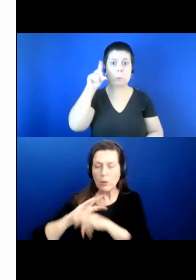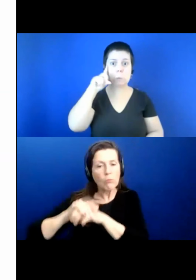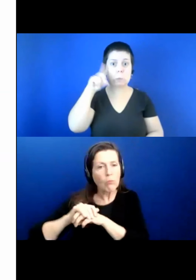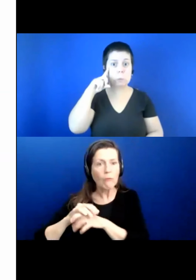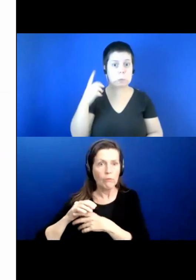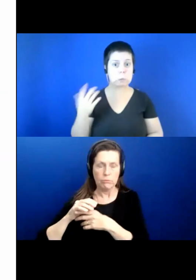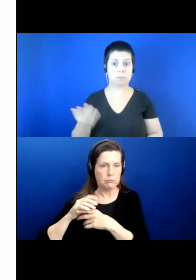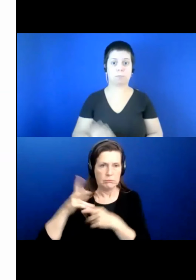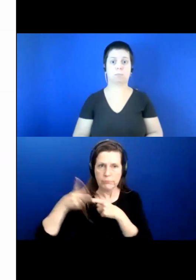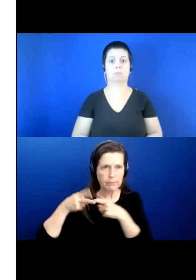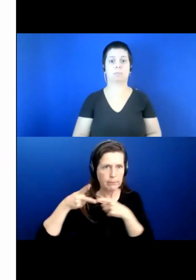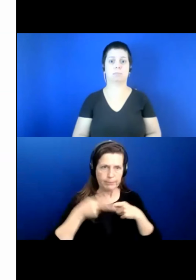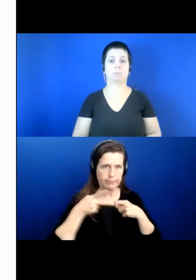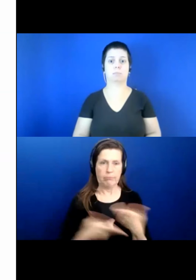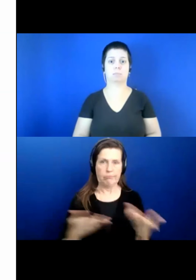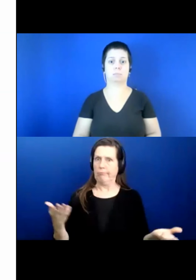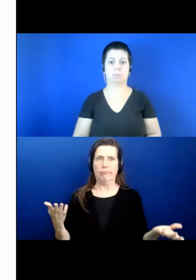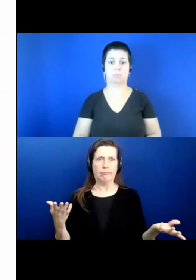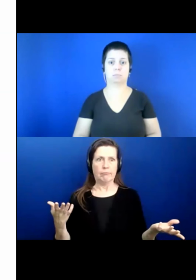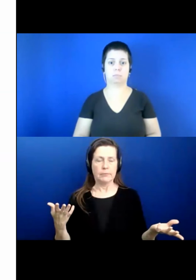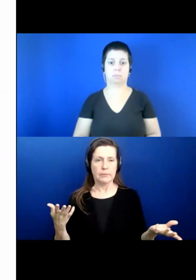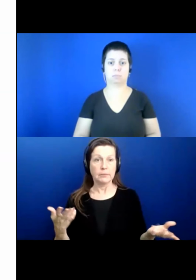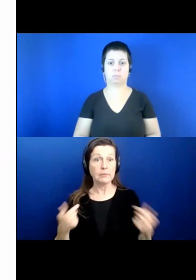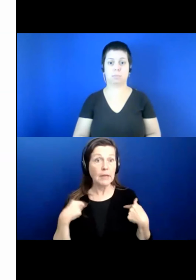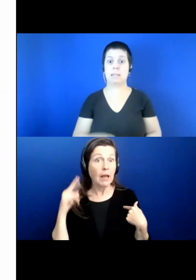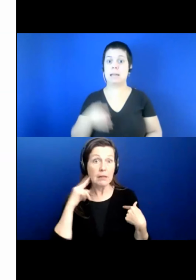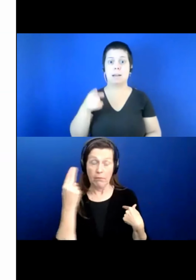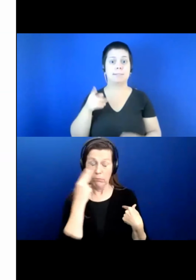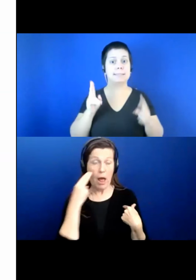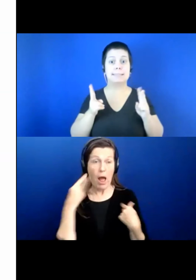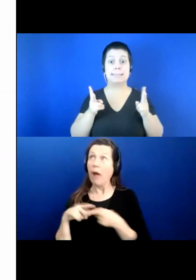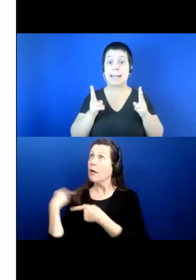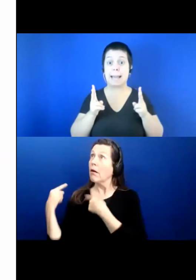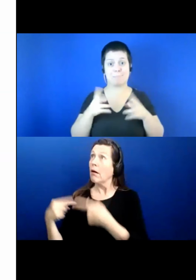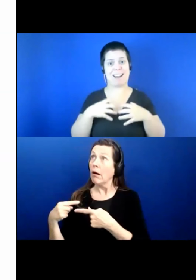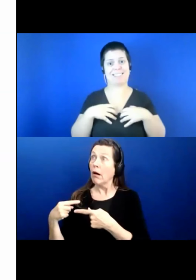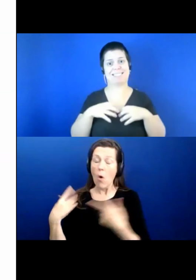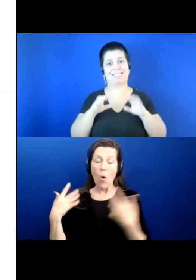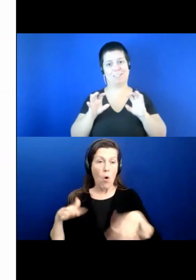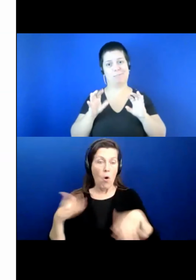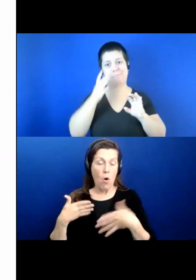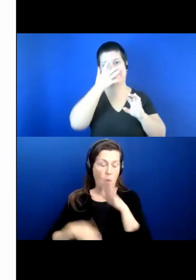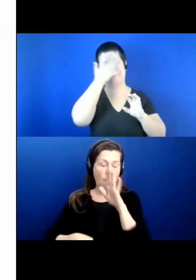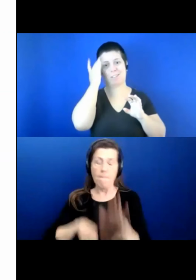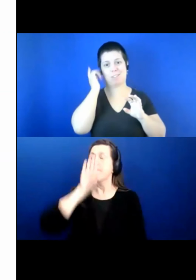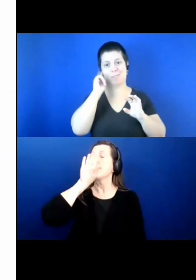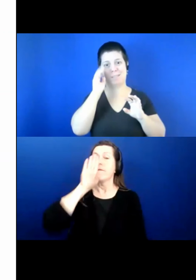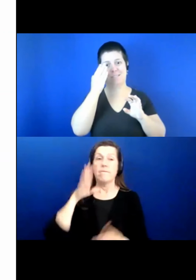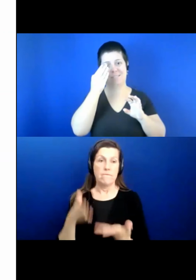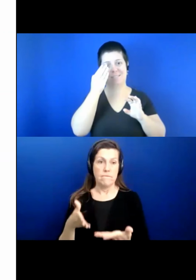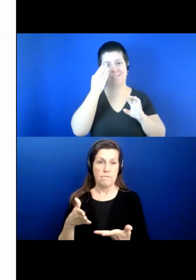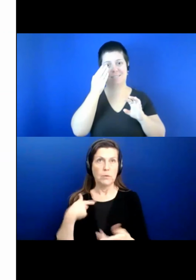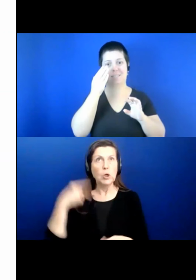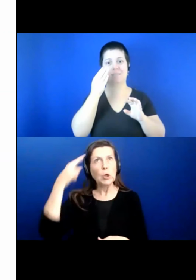basically always the case for persons who are deafblind. It brought the society in a completely different concept